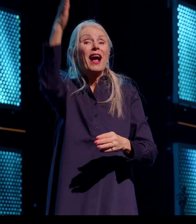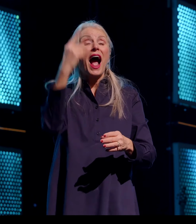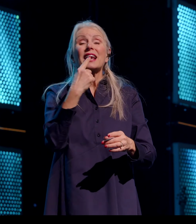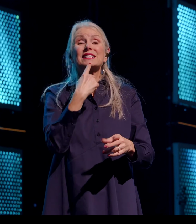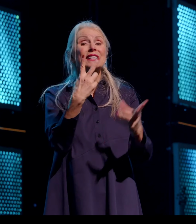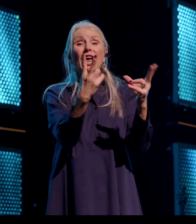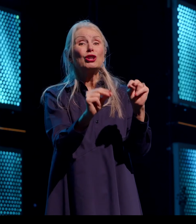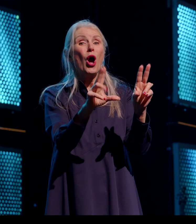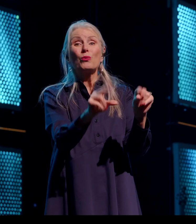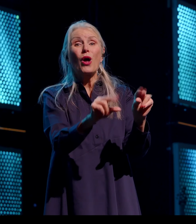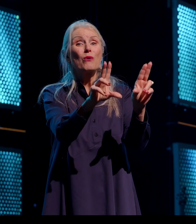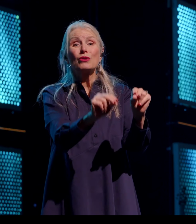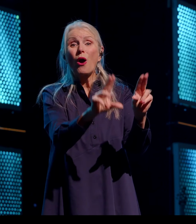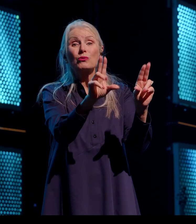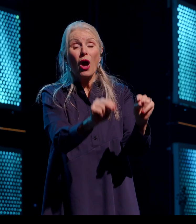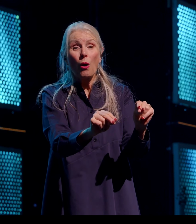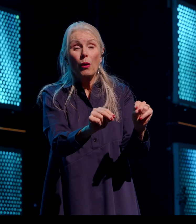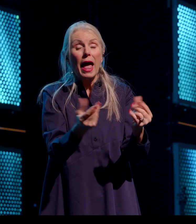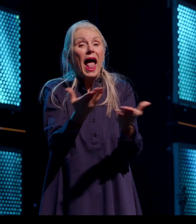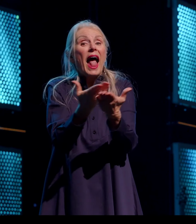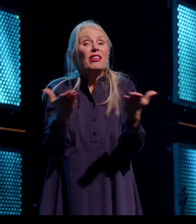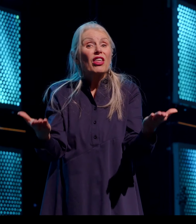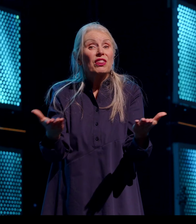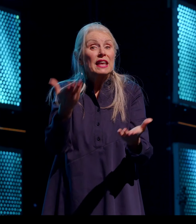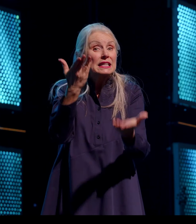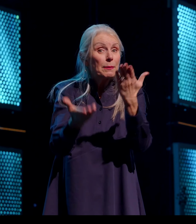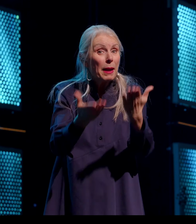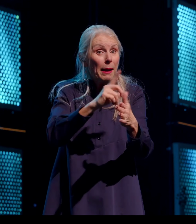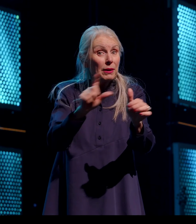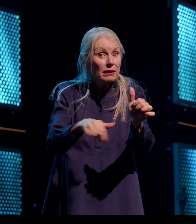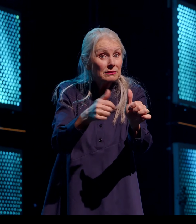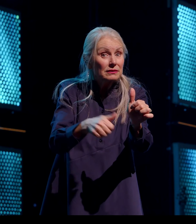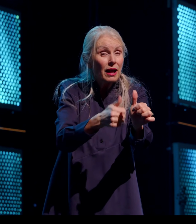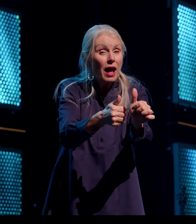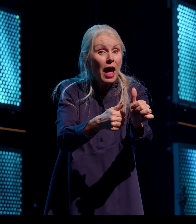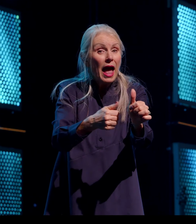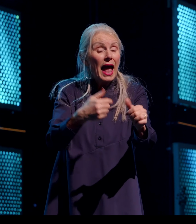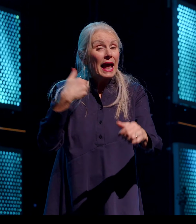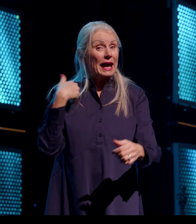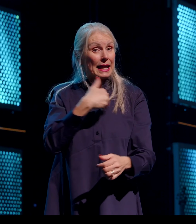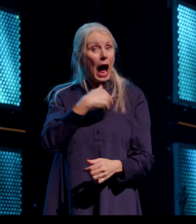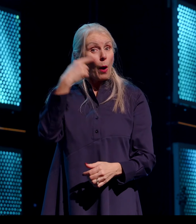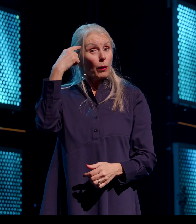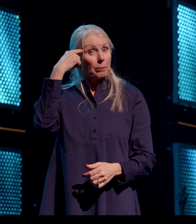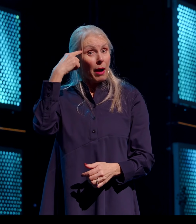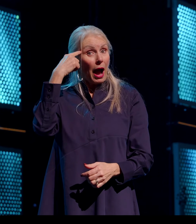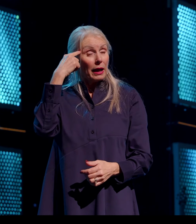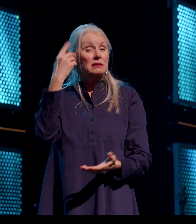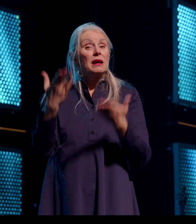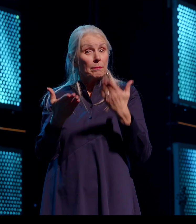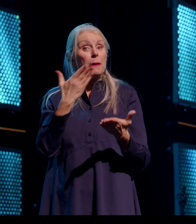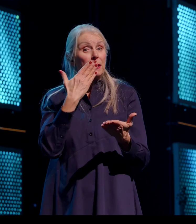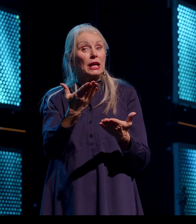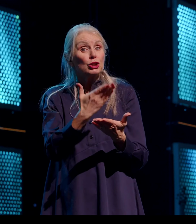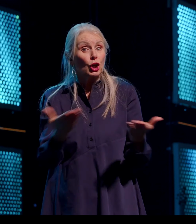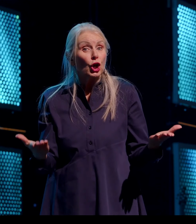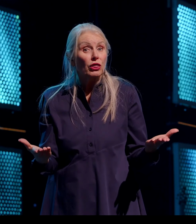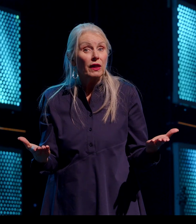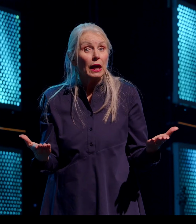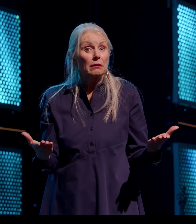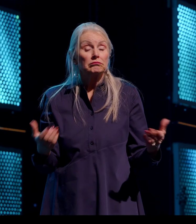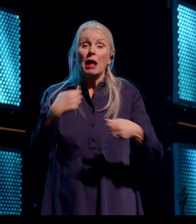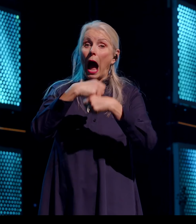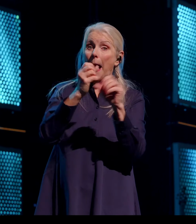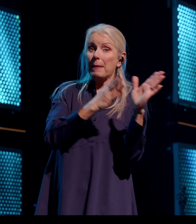after. And even the things that we're going after, in our minds, it may be a good thing. We're making these plans. I